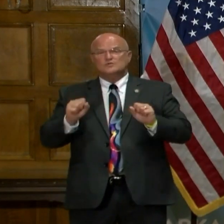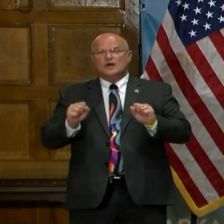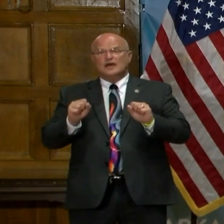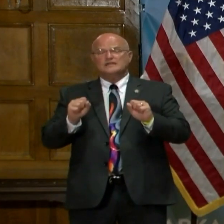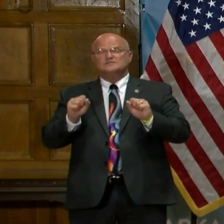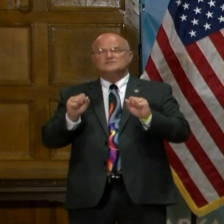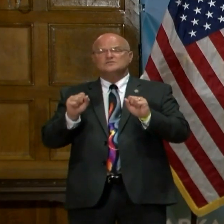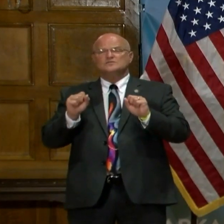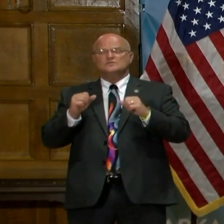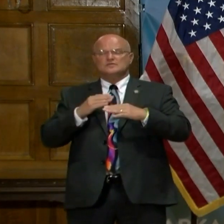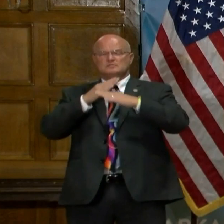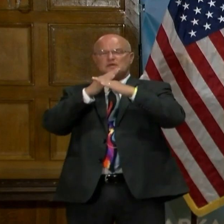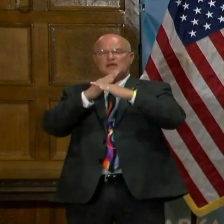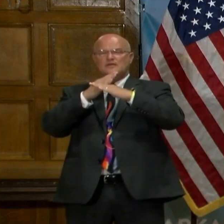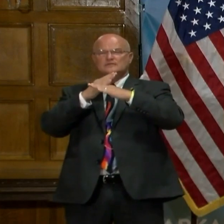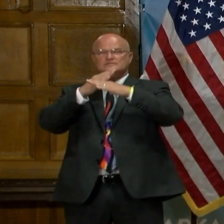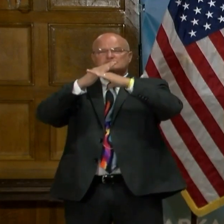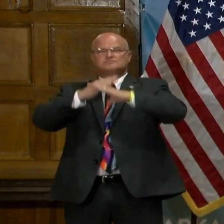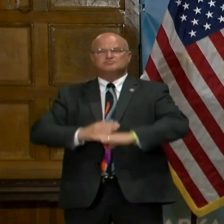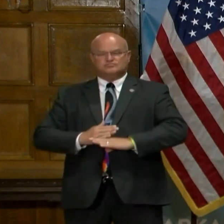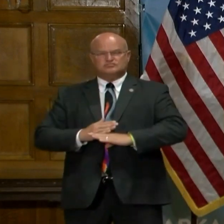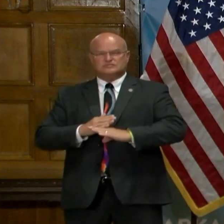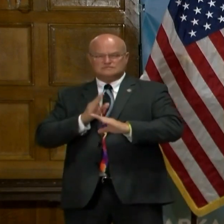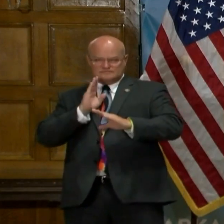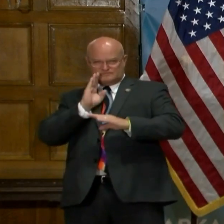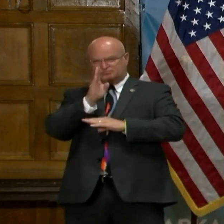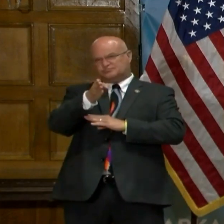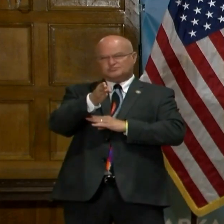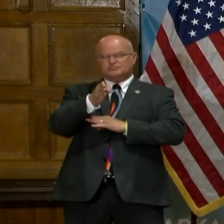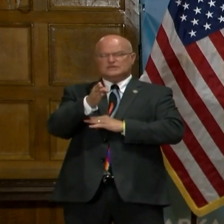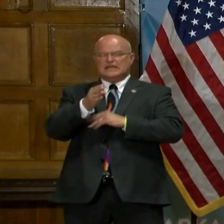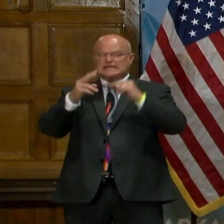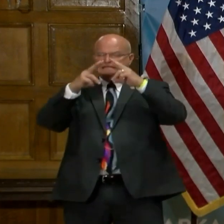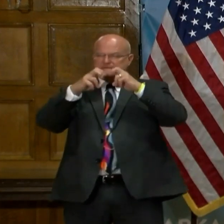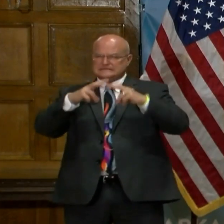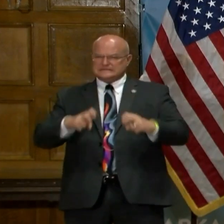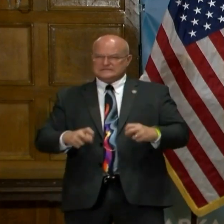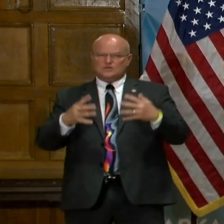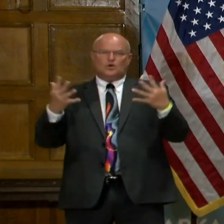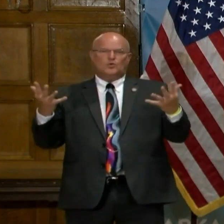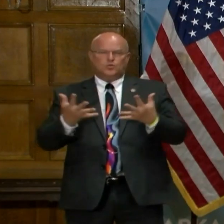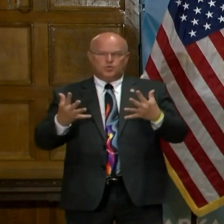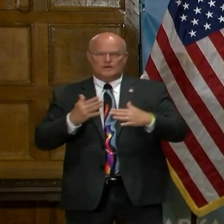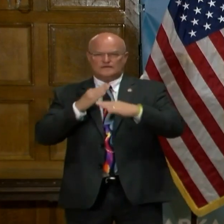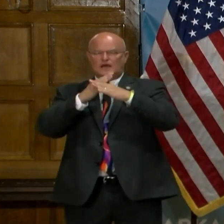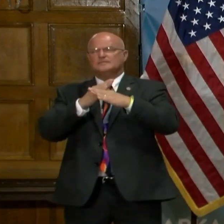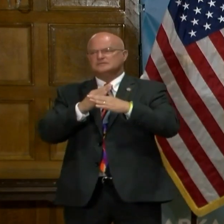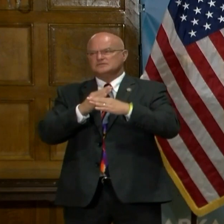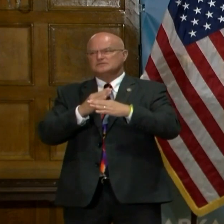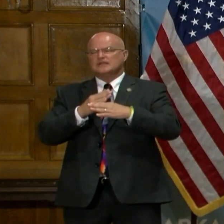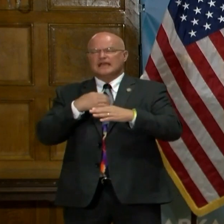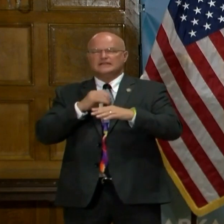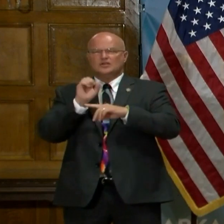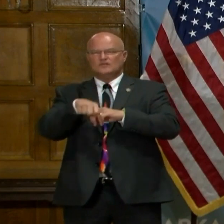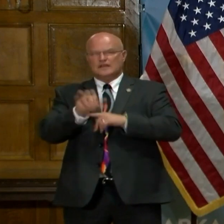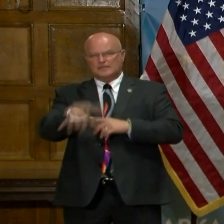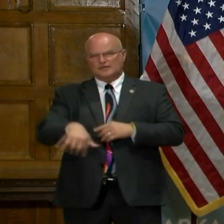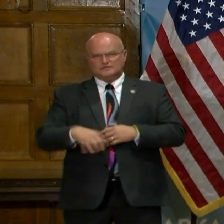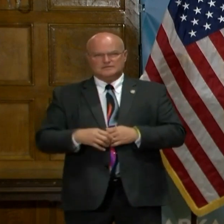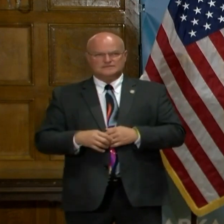to overcome the barriers that we see exist and try to dig a little bit deeper as to what those obstacles are and to overcome